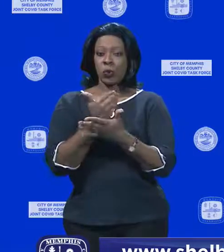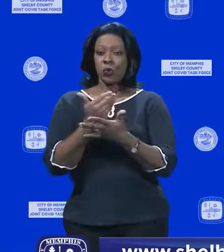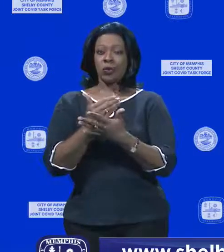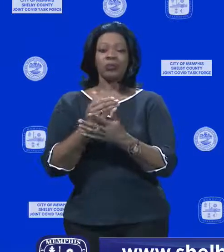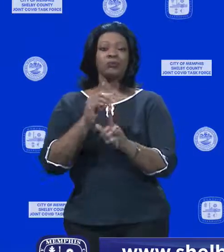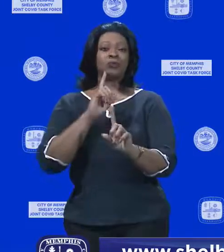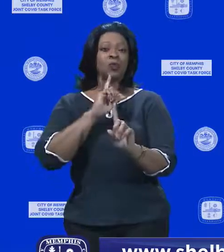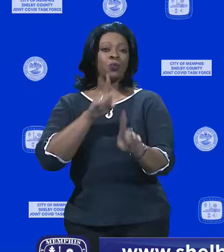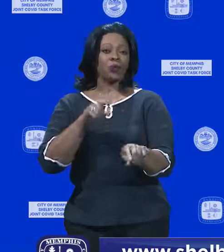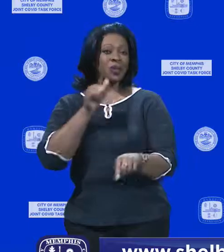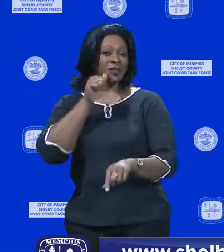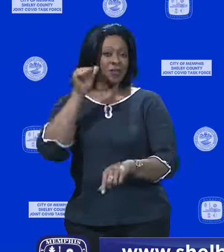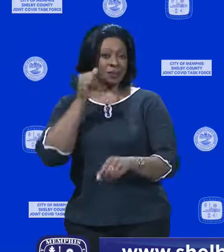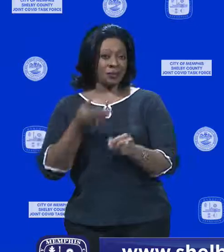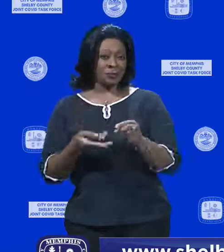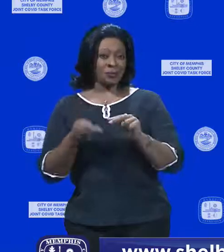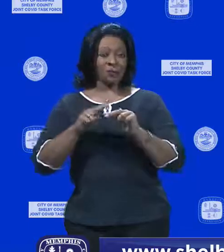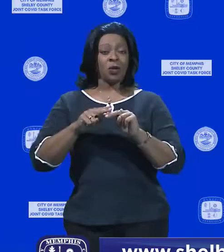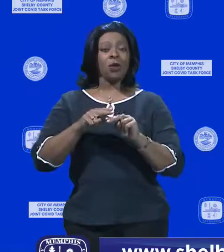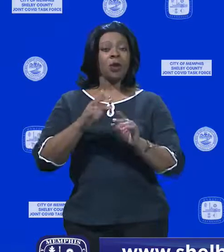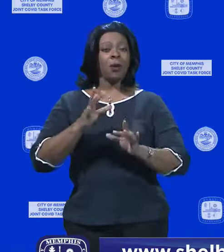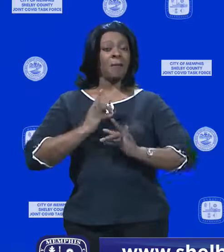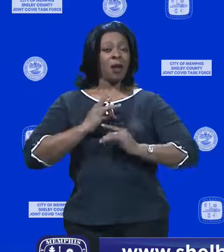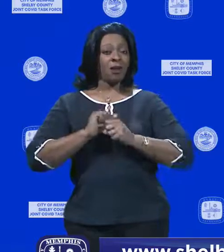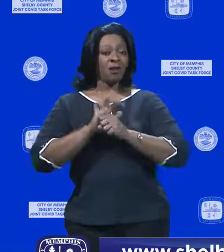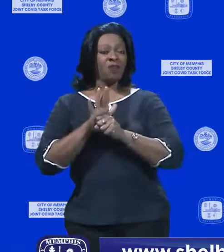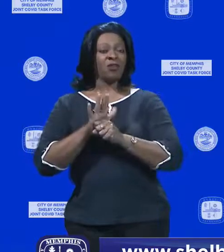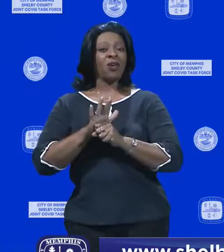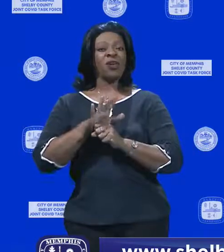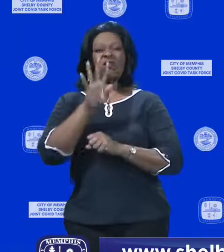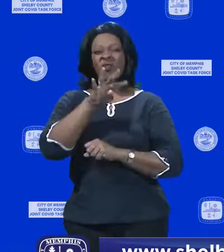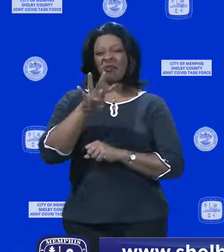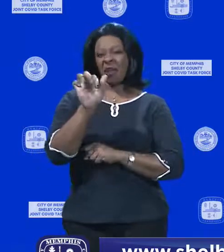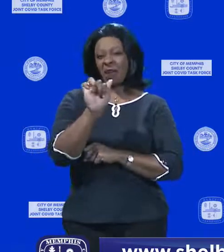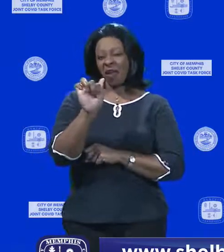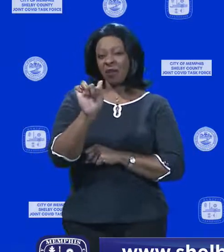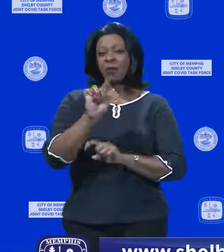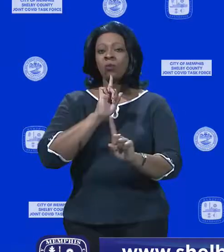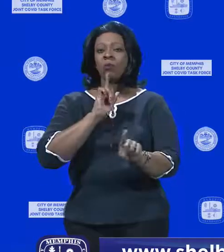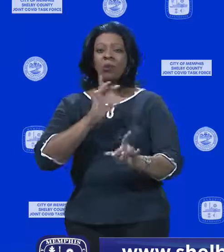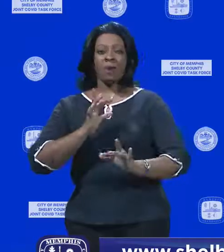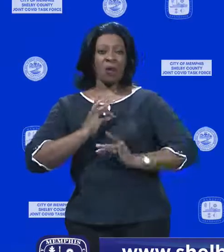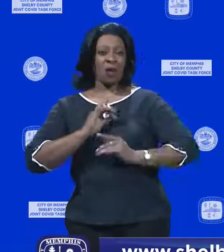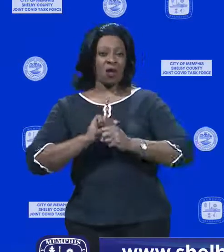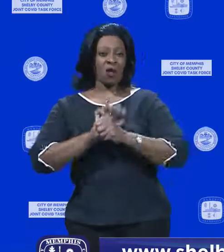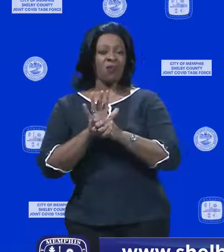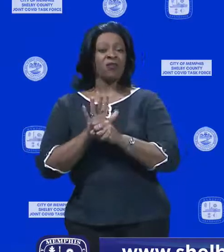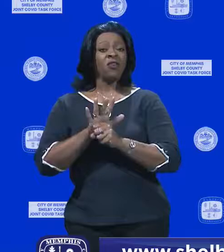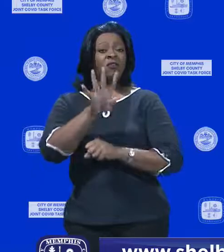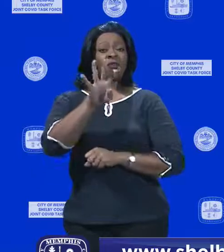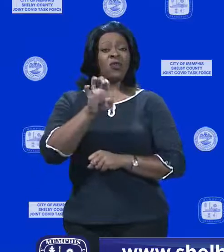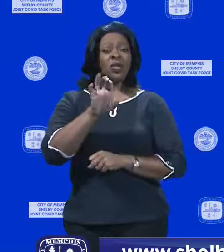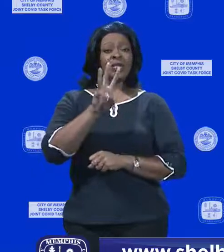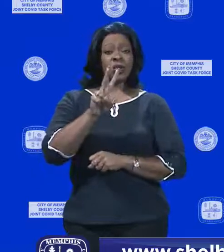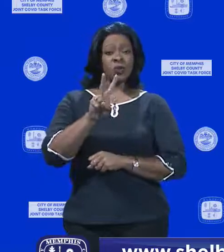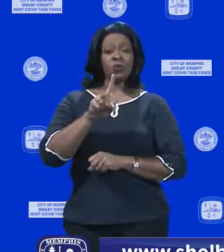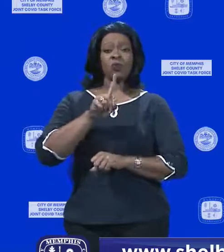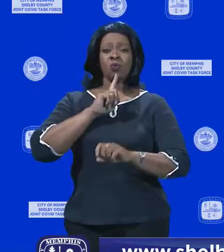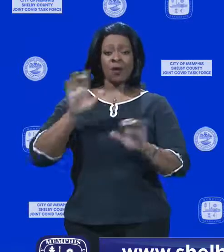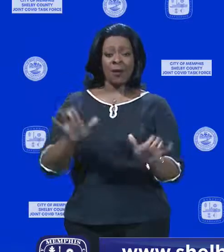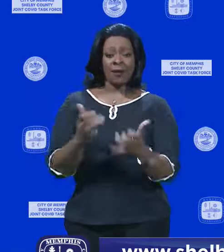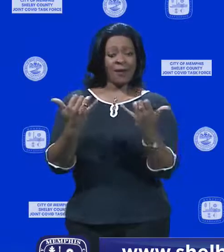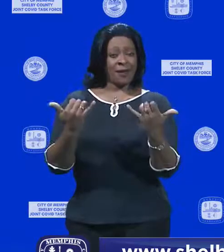last week we've been averaging 44 new cases per day. We have 462 active cases,